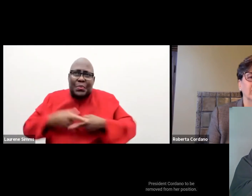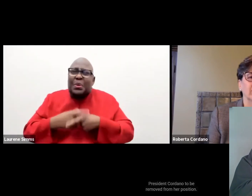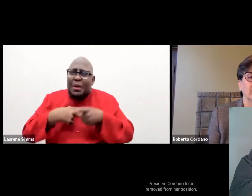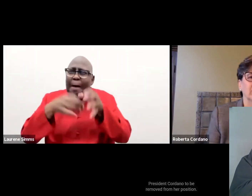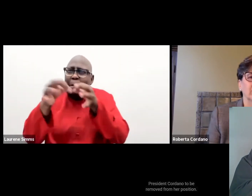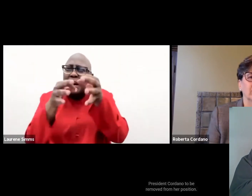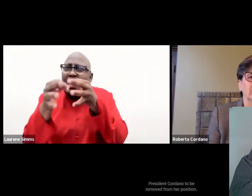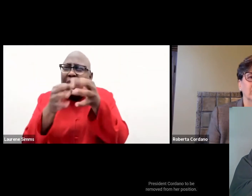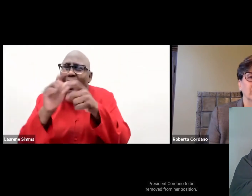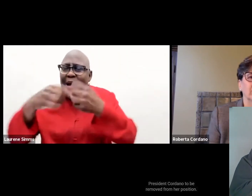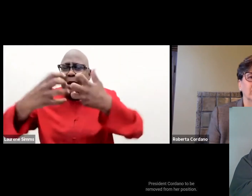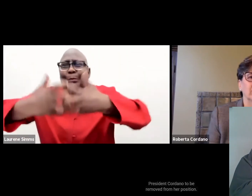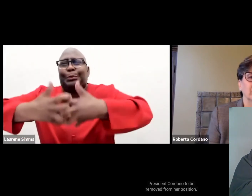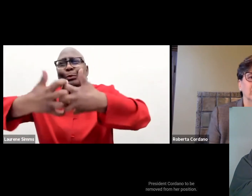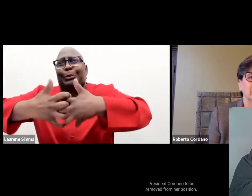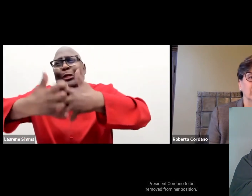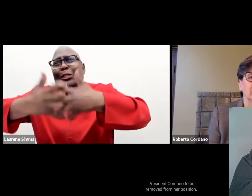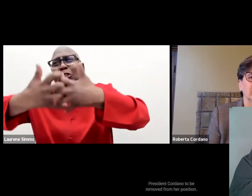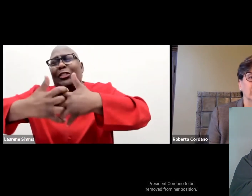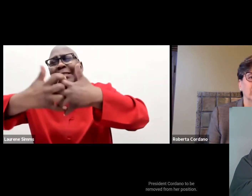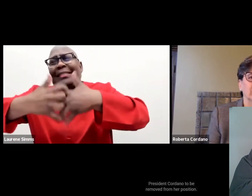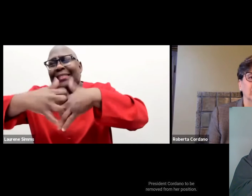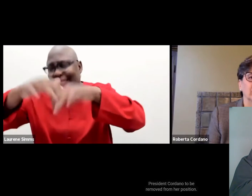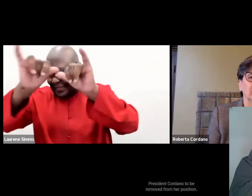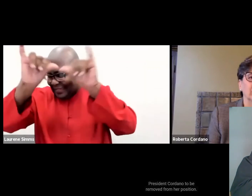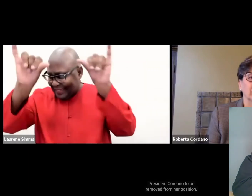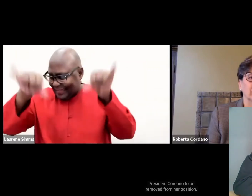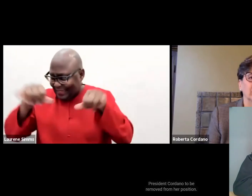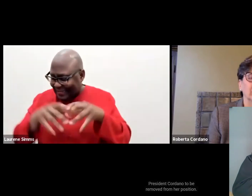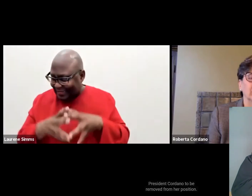President Cornando to be removed from her position.